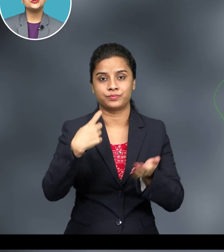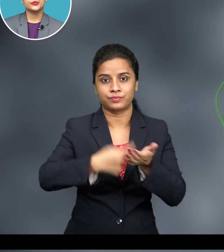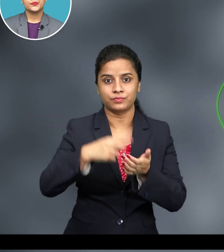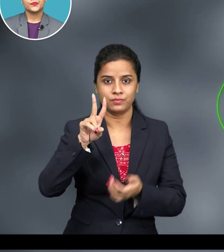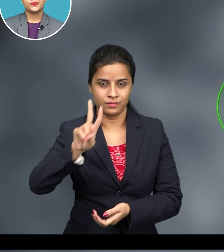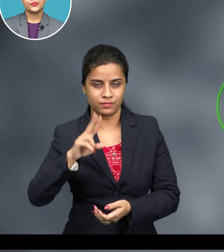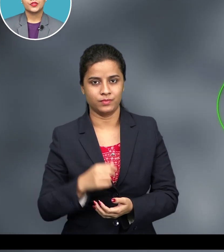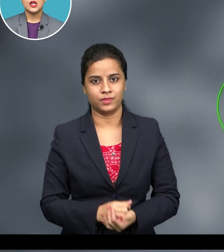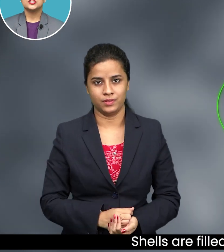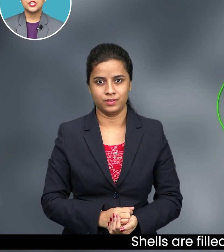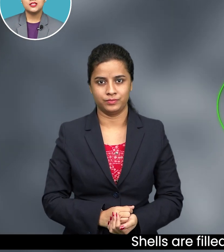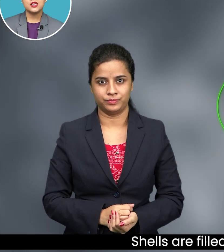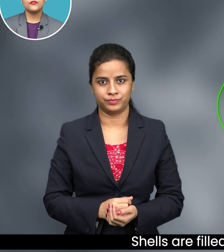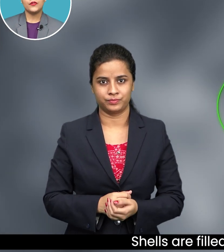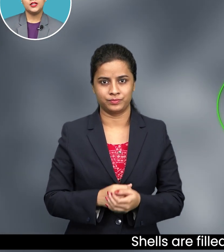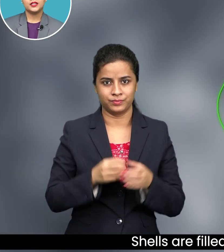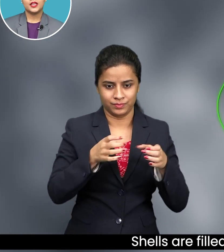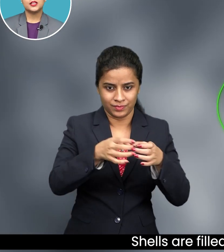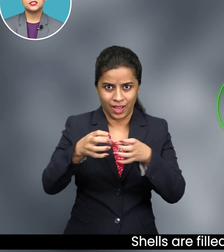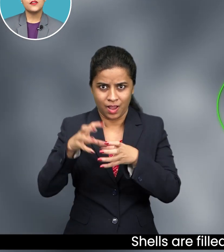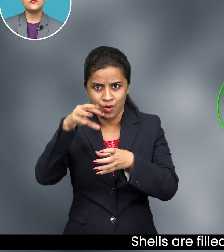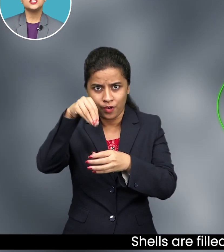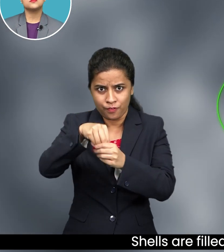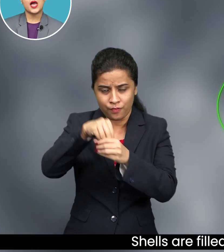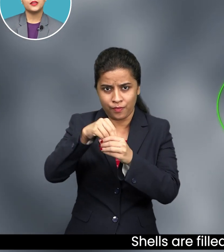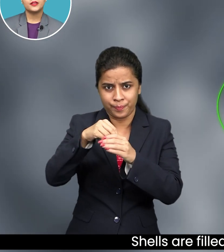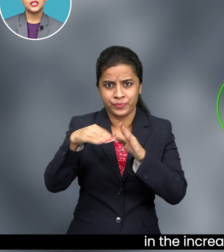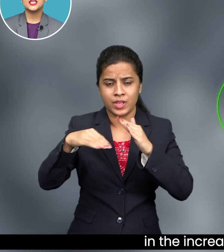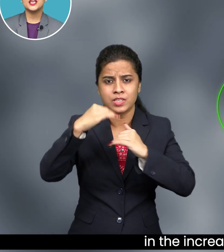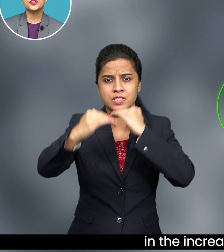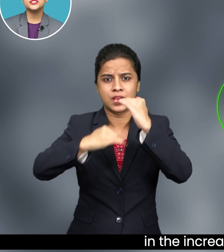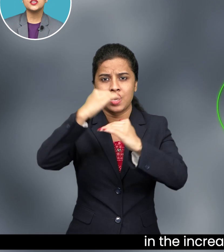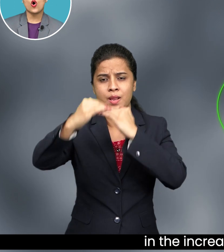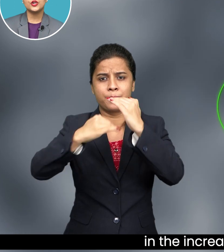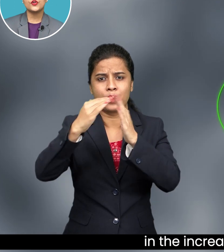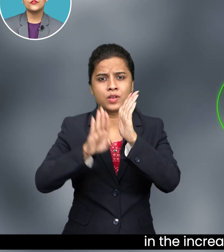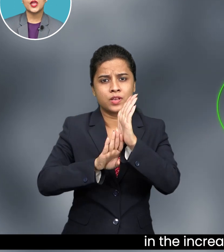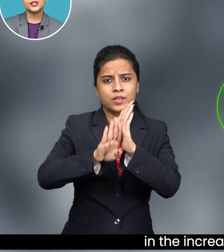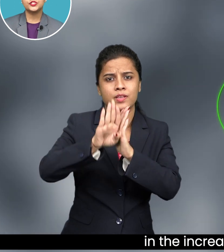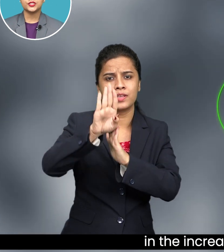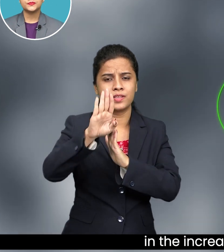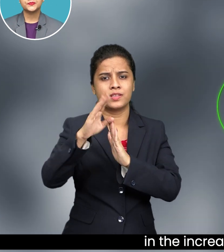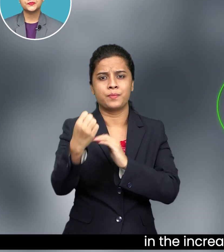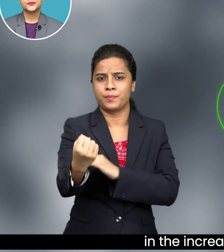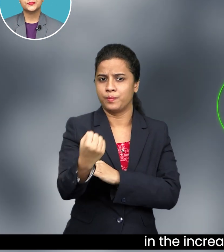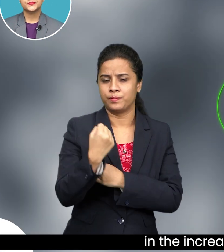Rule 2. Shells are filled in a stepwise manner in the increasing order of